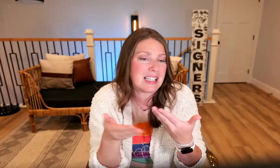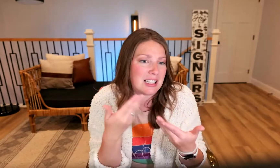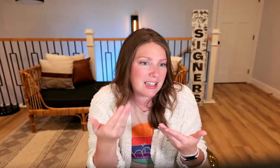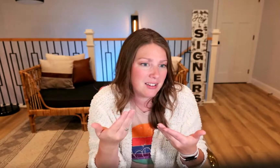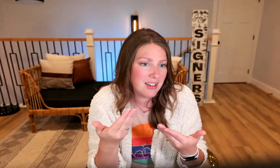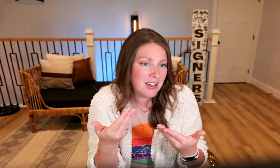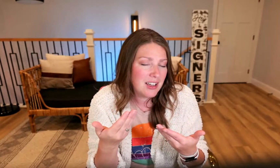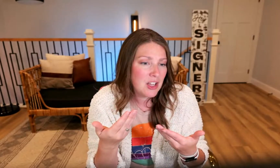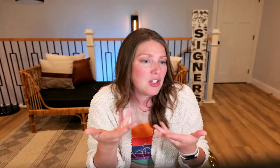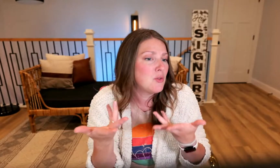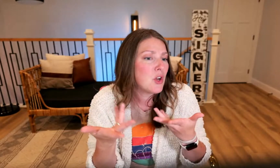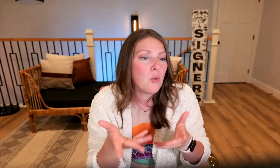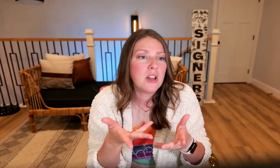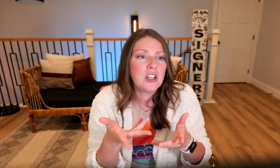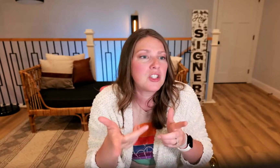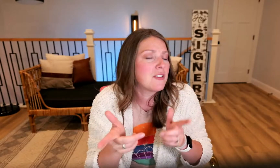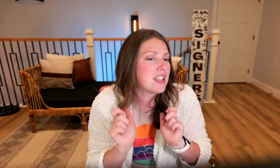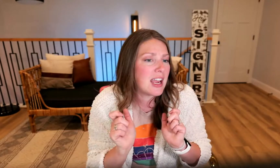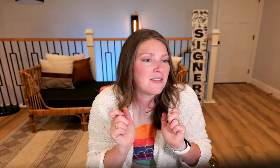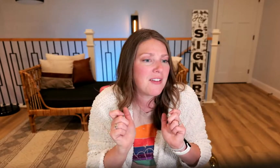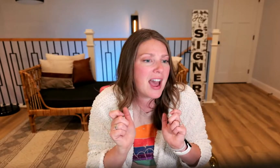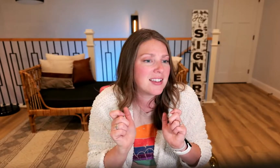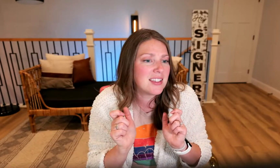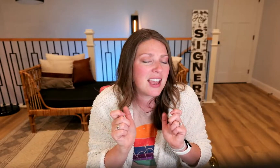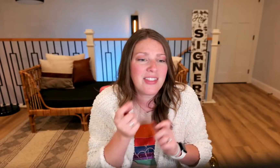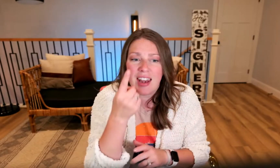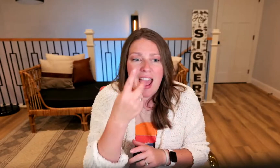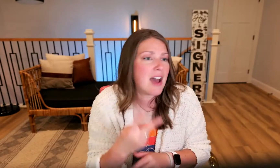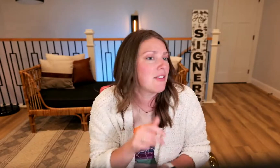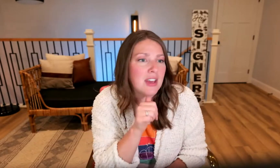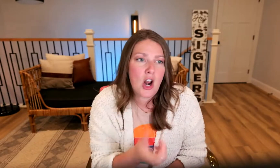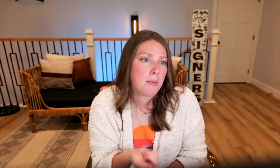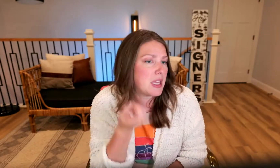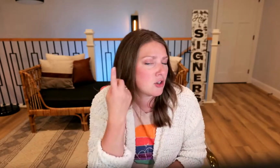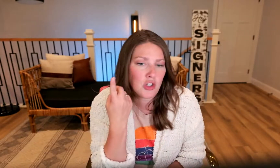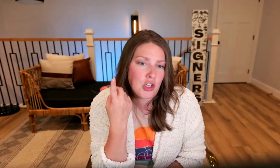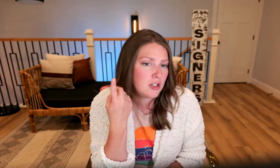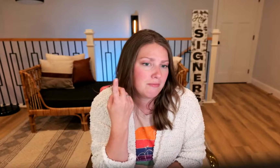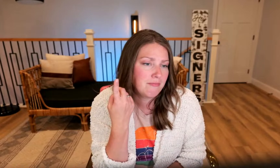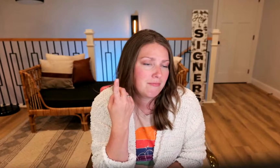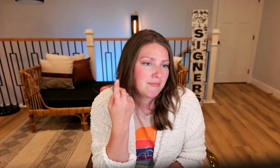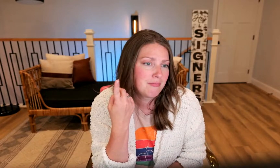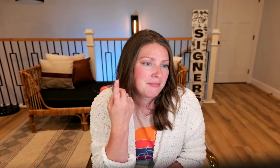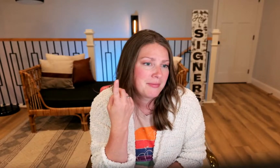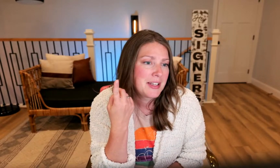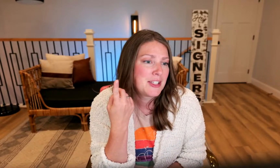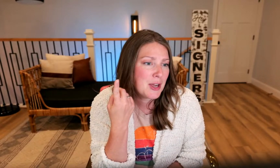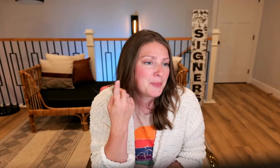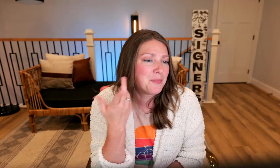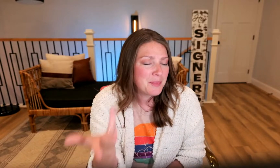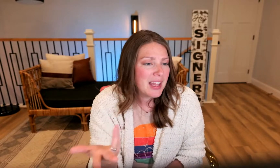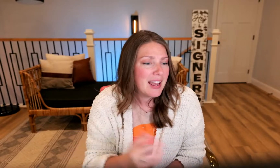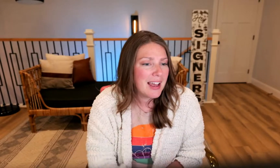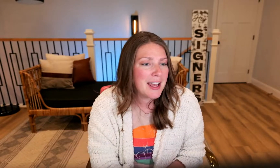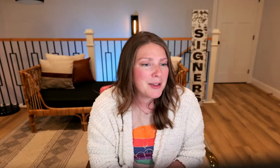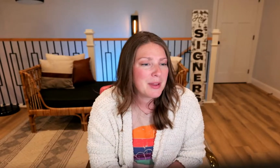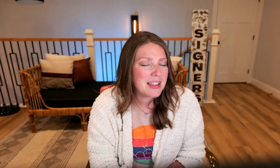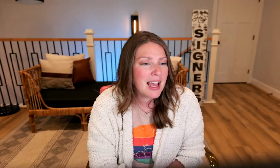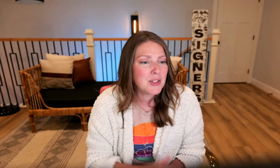easily. You don't want to sign fast and then half of it not be understood. So that's what I